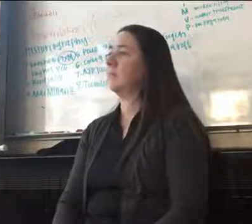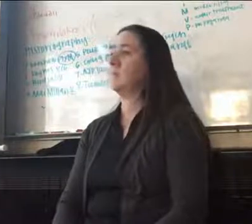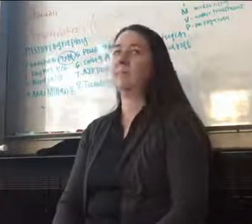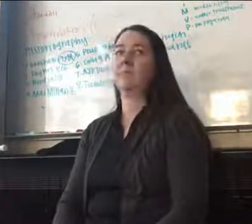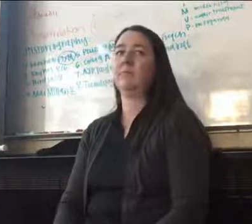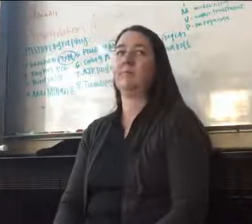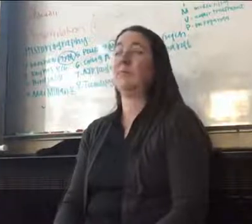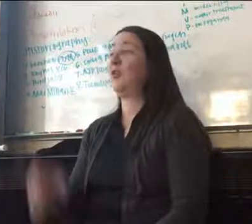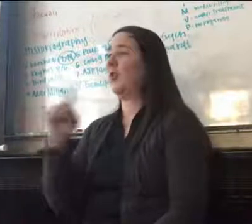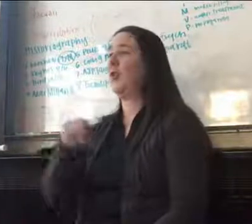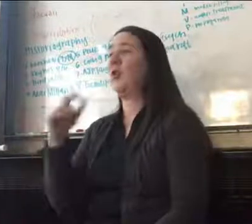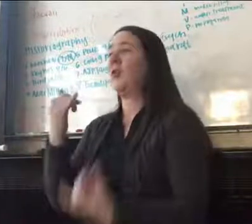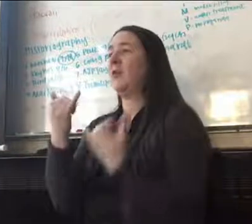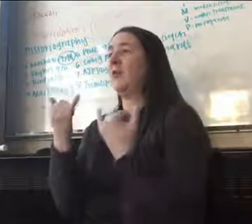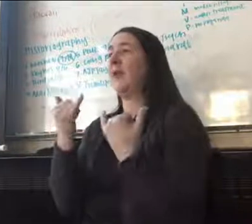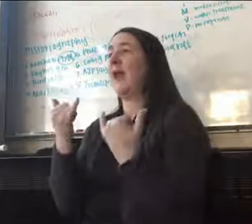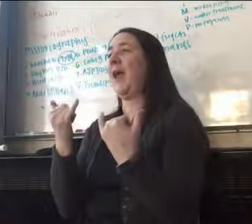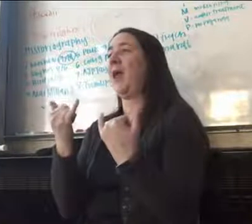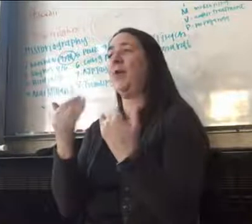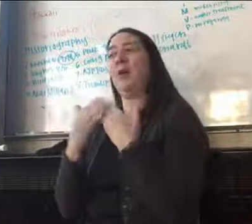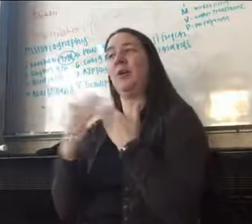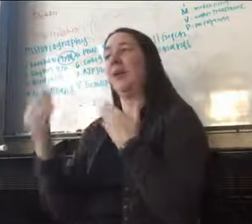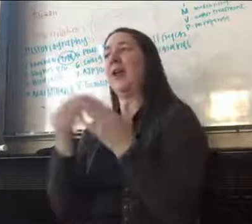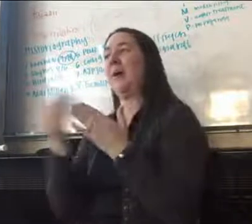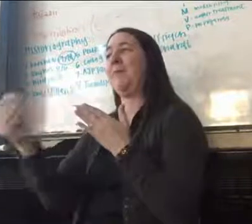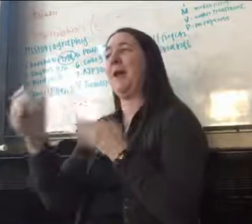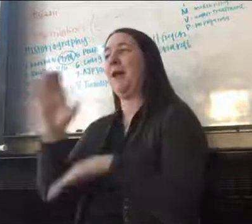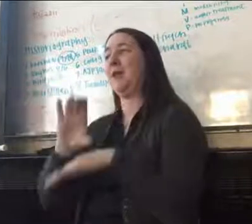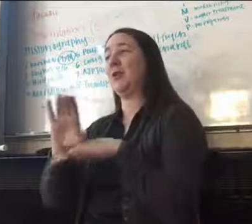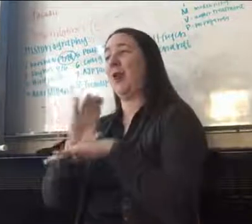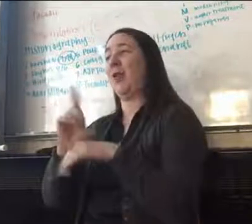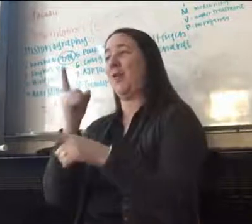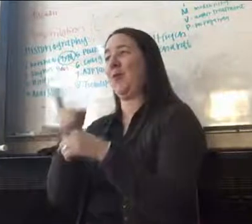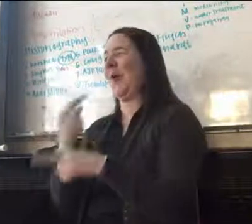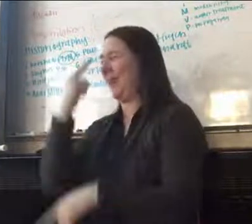You're all going to buy a ton of chocolate from that, right? Oh, I thought it was for grandpa.